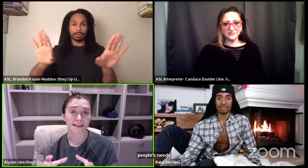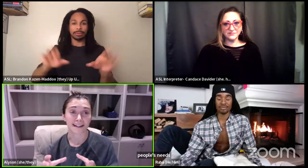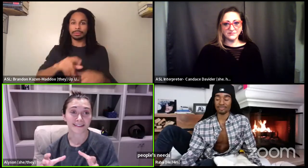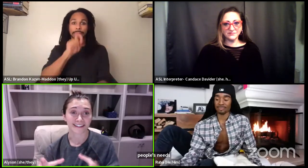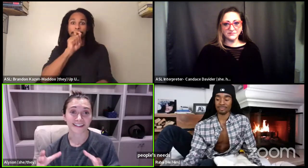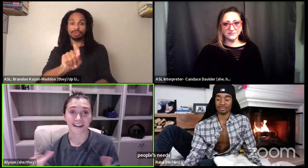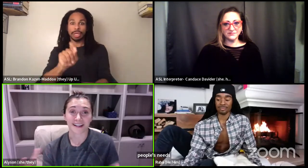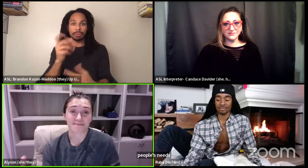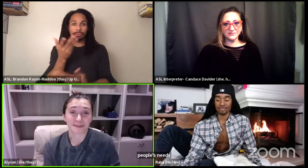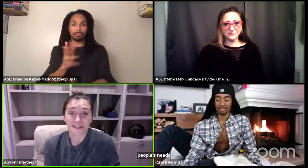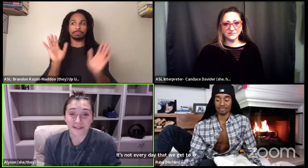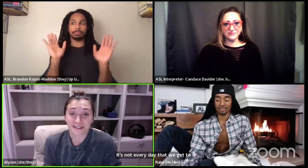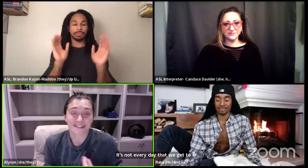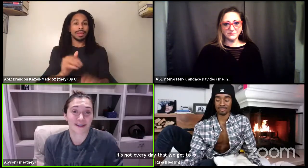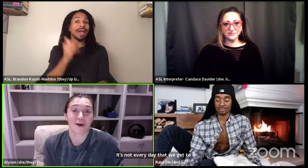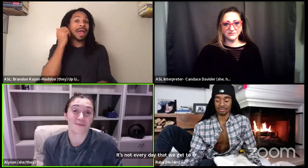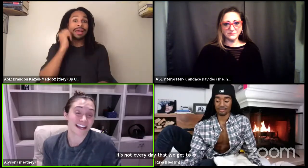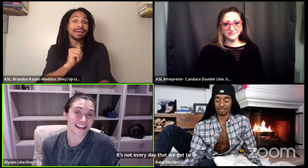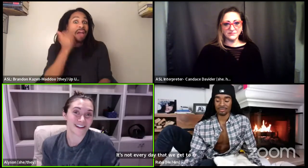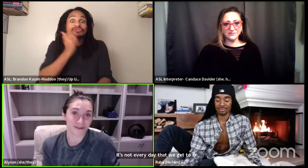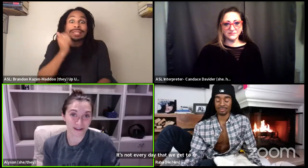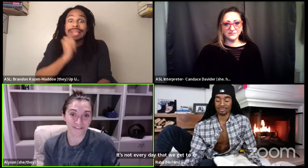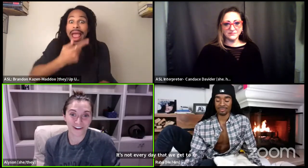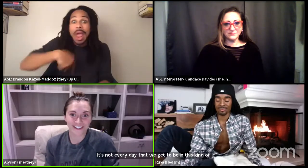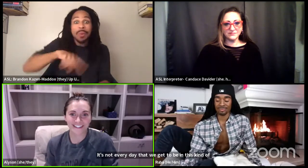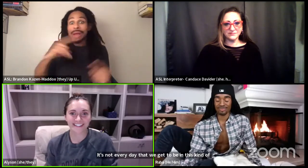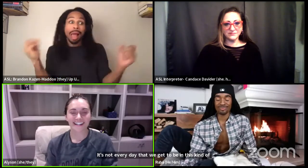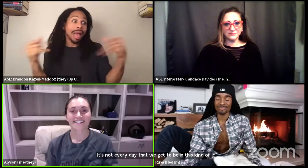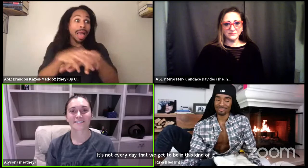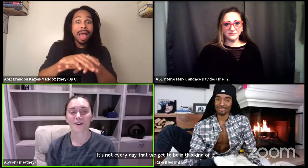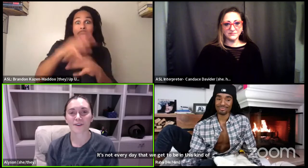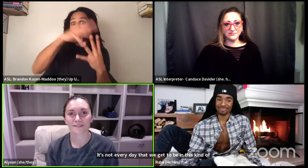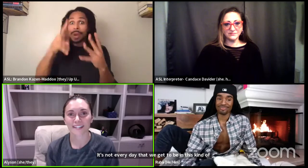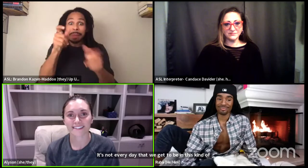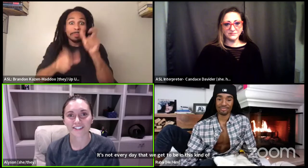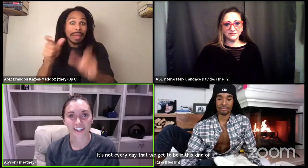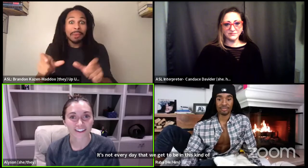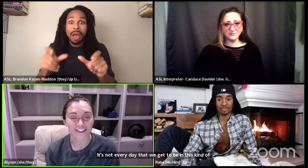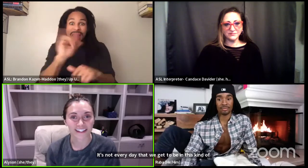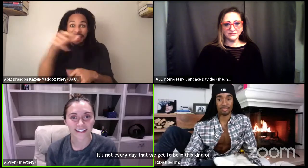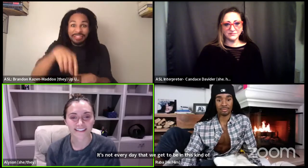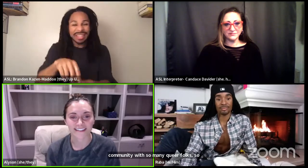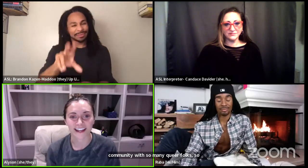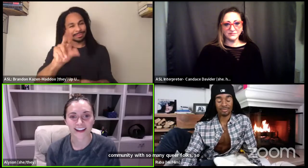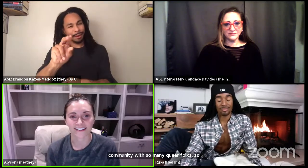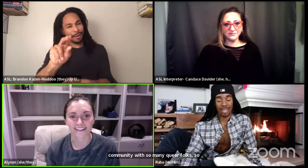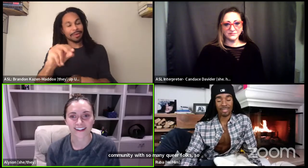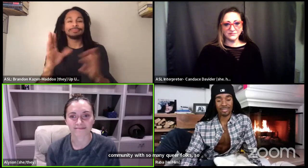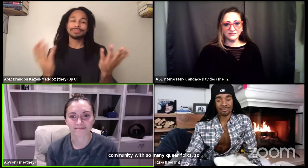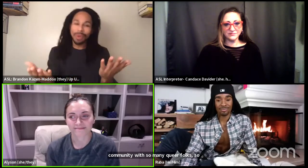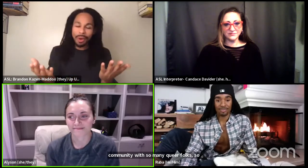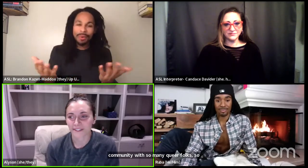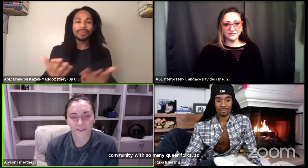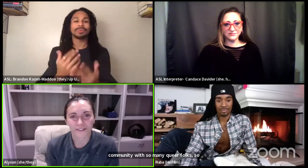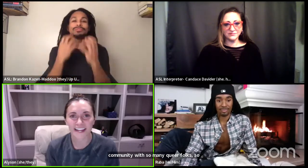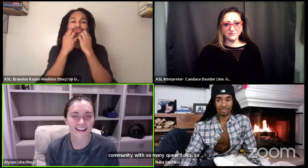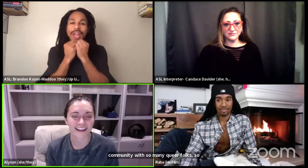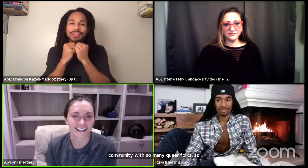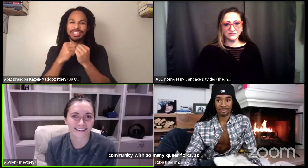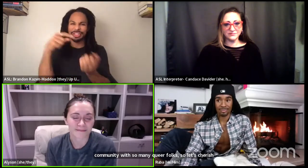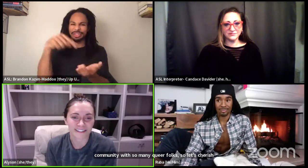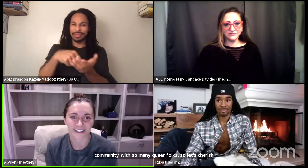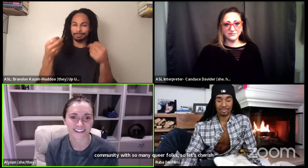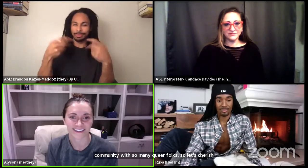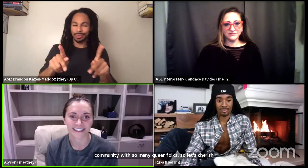be in this kind of community with so many queer folks. So let's cherish this and create